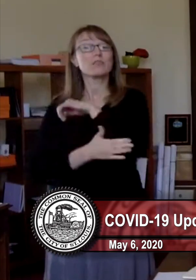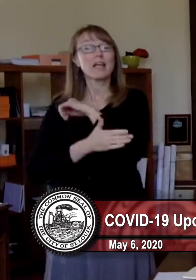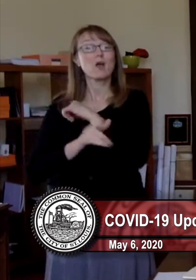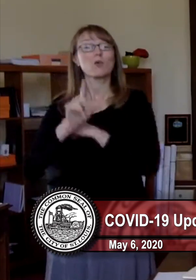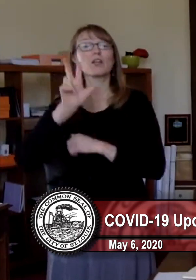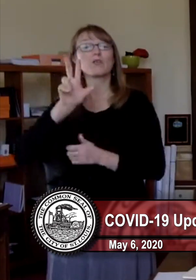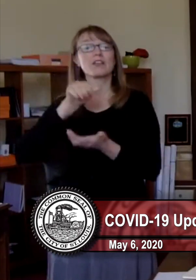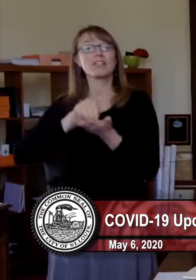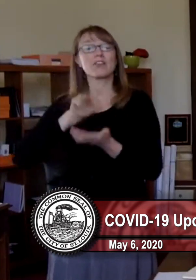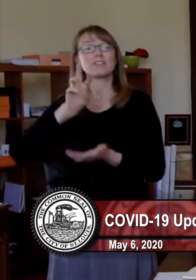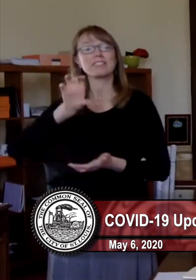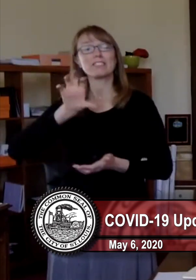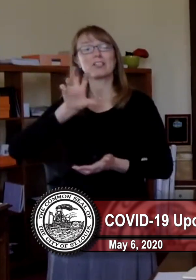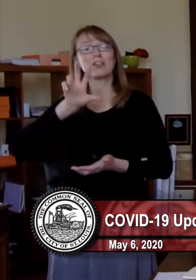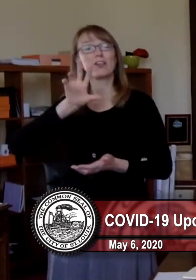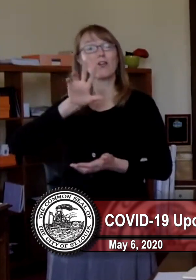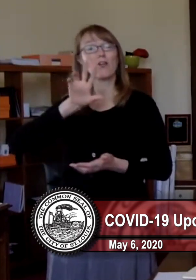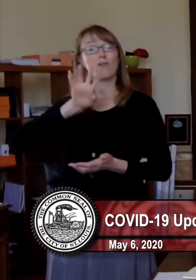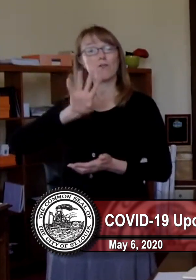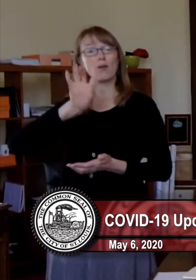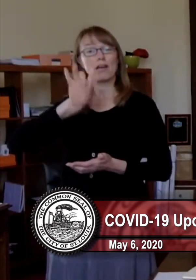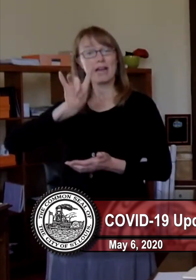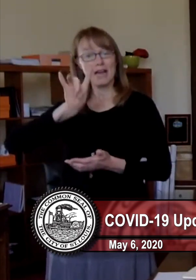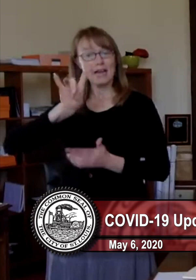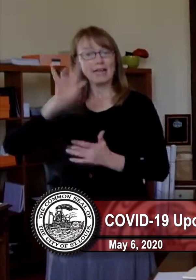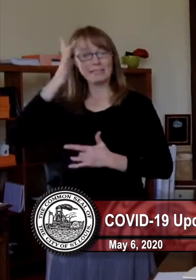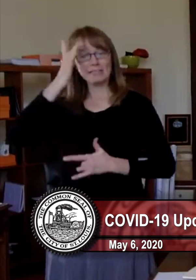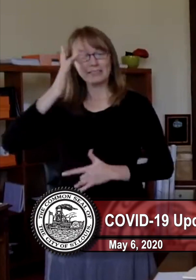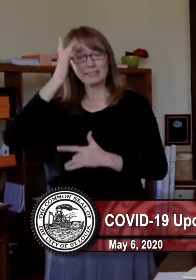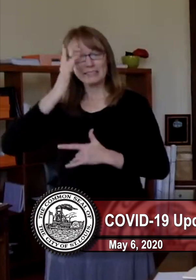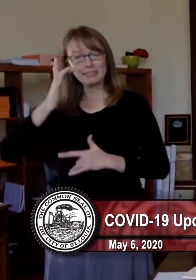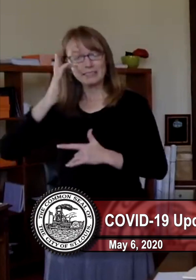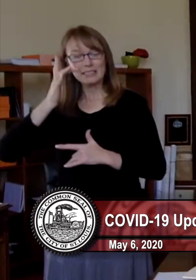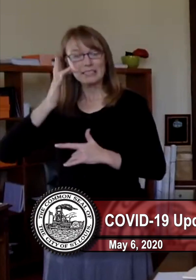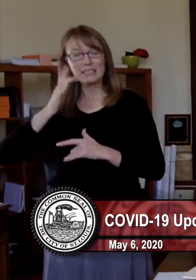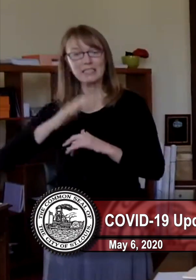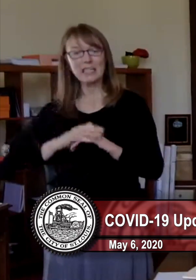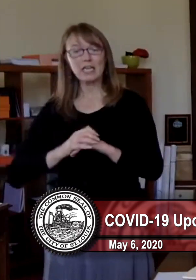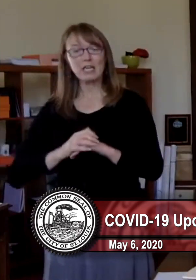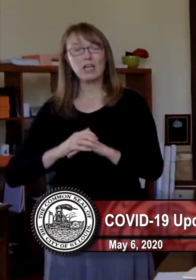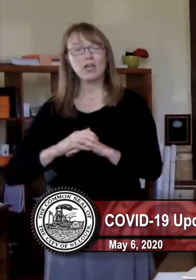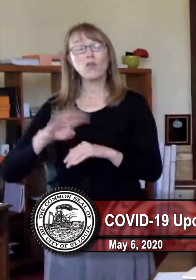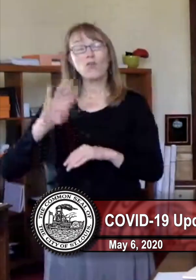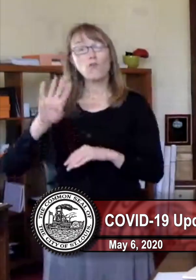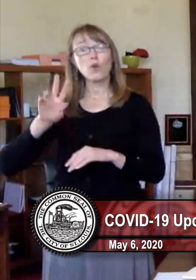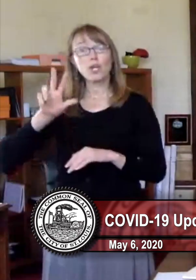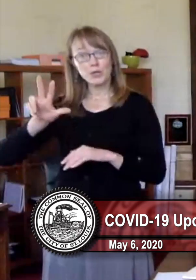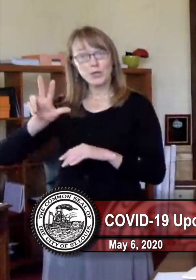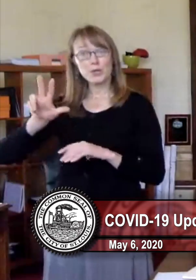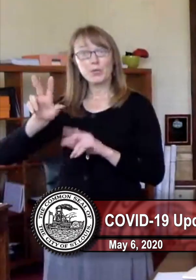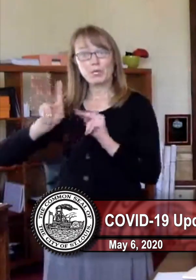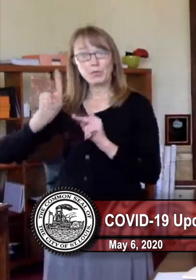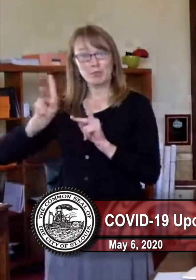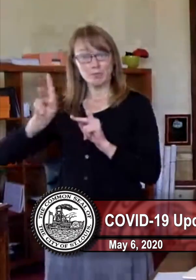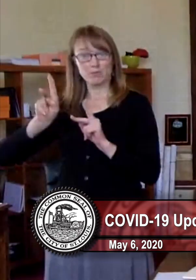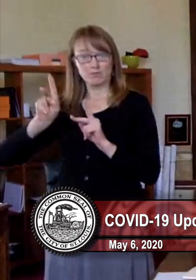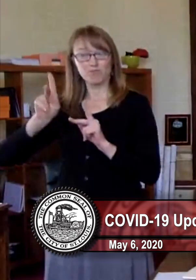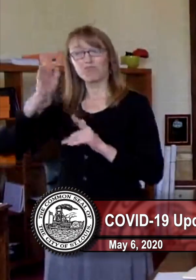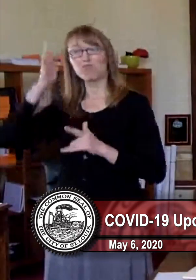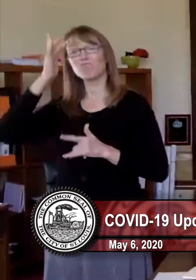cases, 377 deaths. The numbers from That's brand